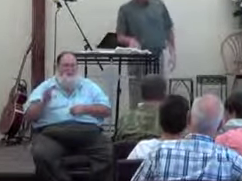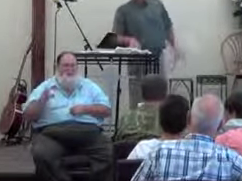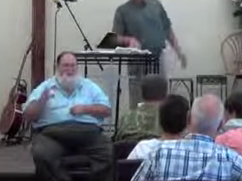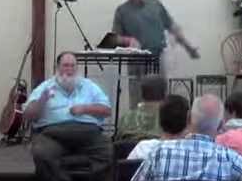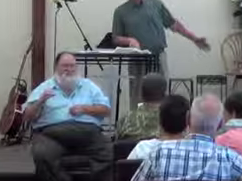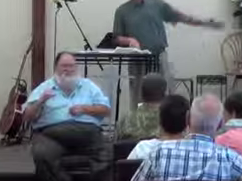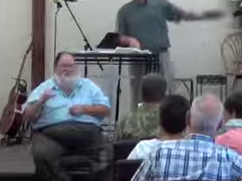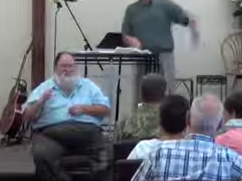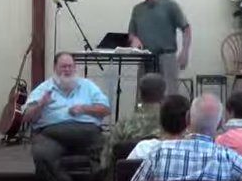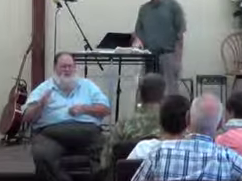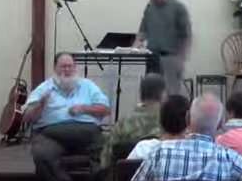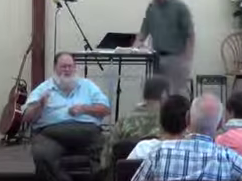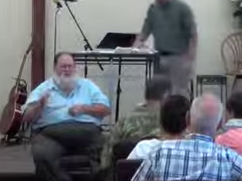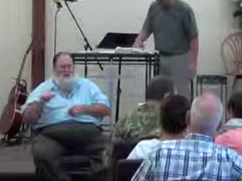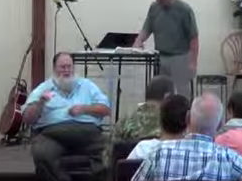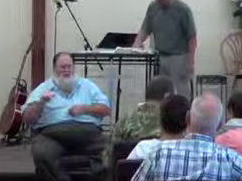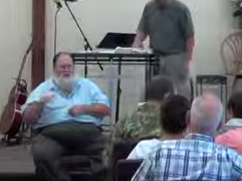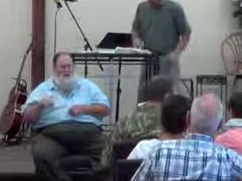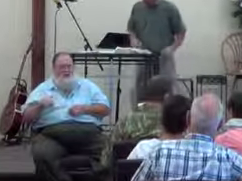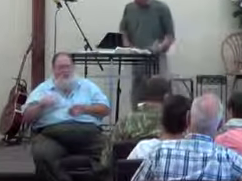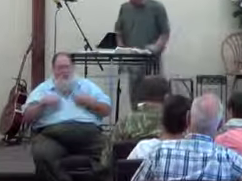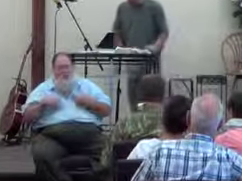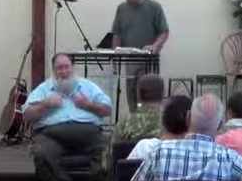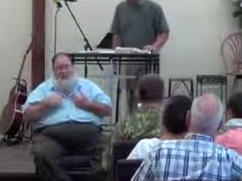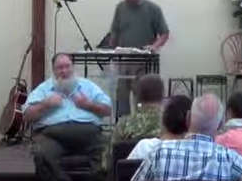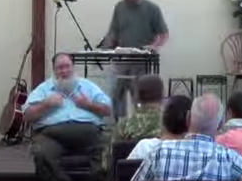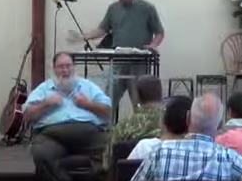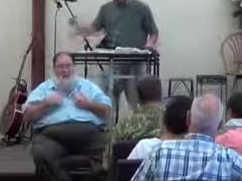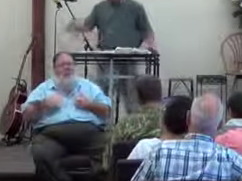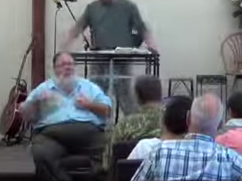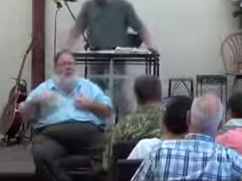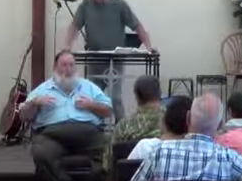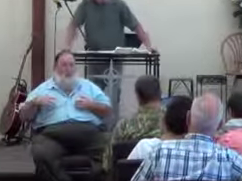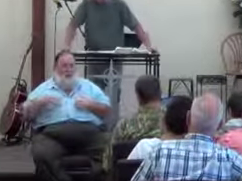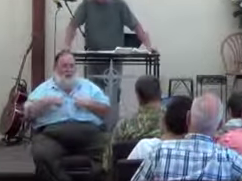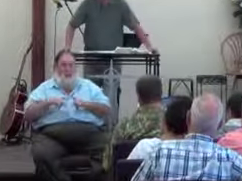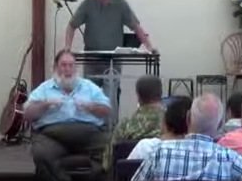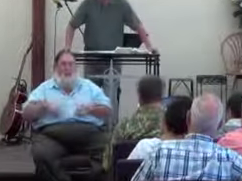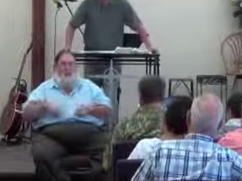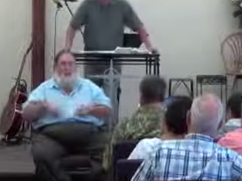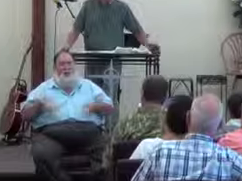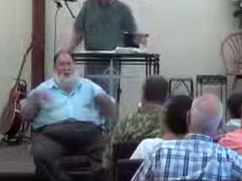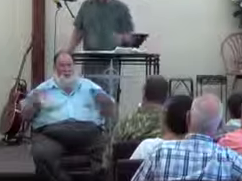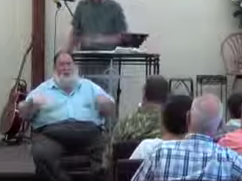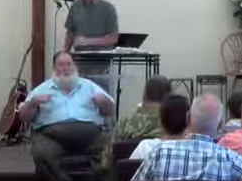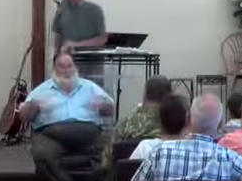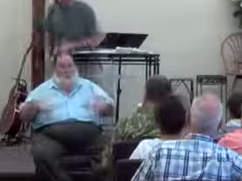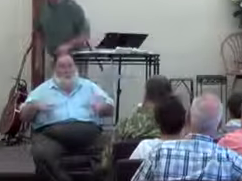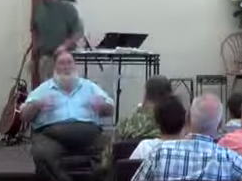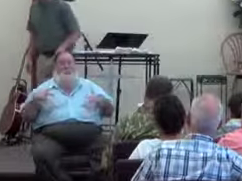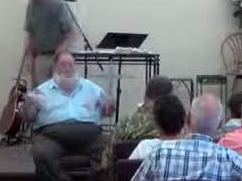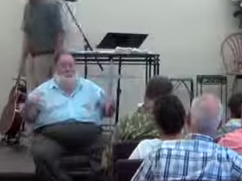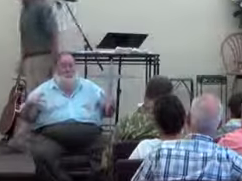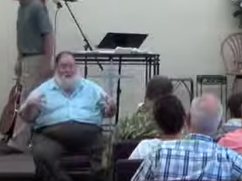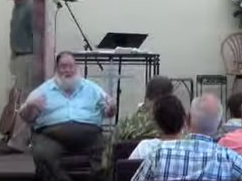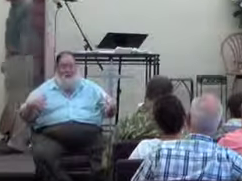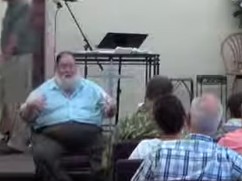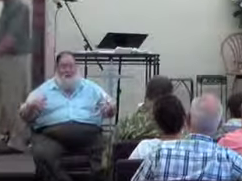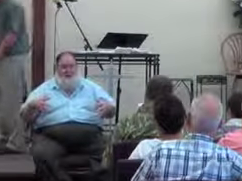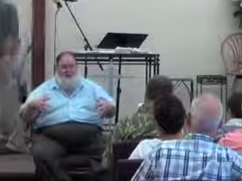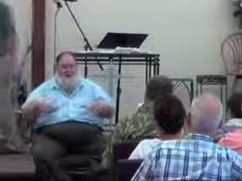banquet with 1,000 of his nobles. He brought in wine, and they decided to start drinking some wine.